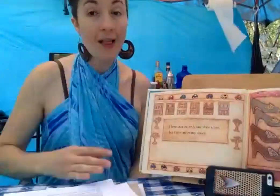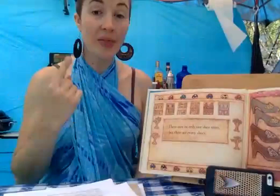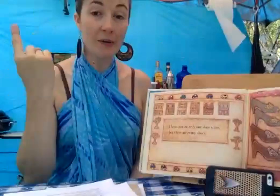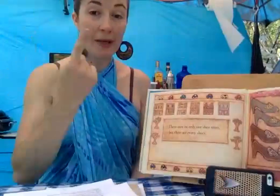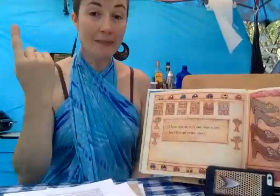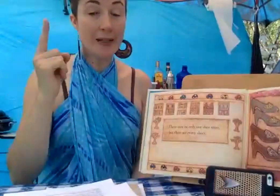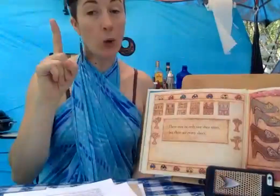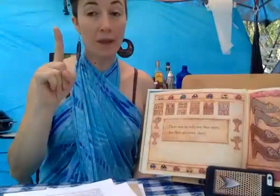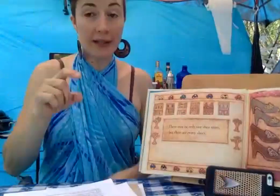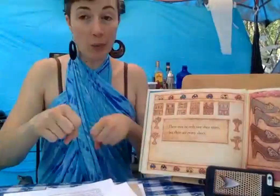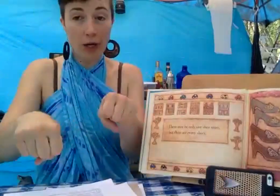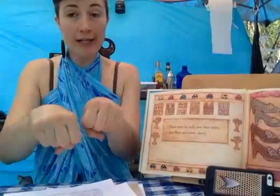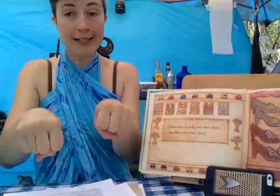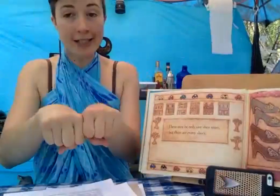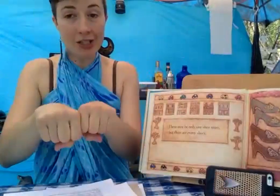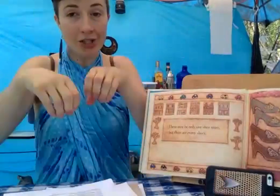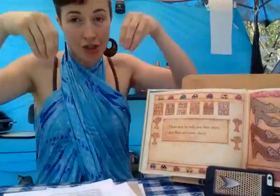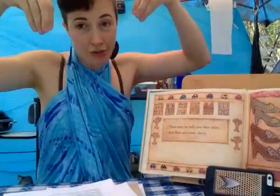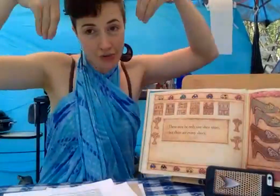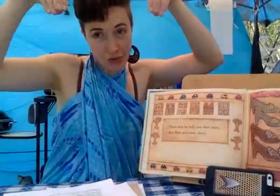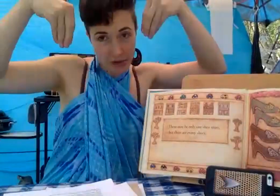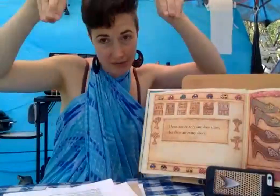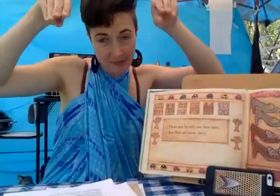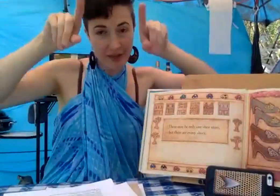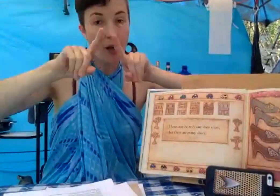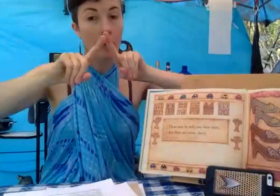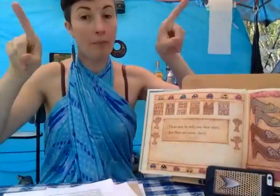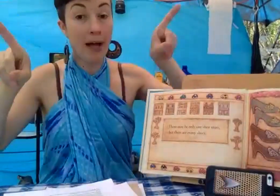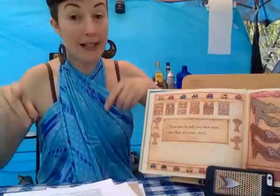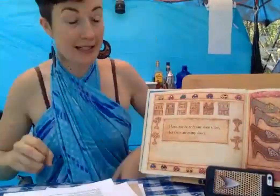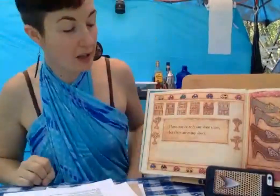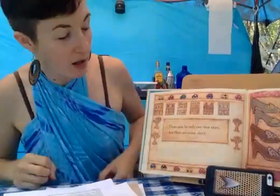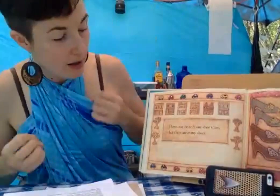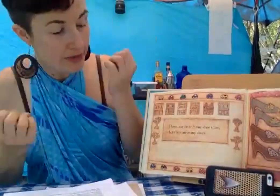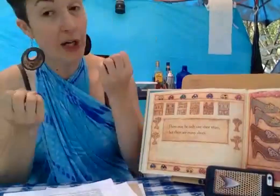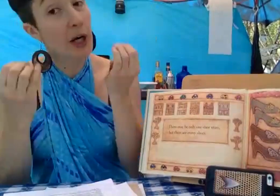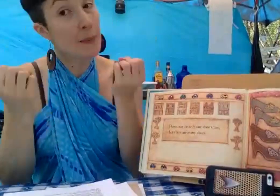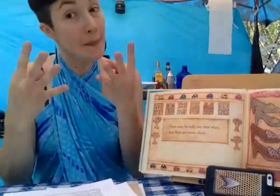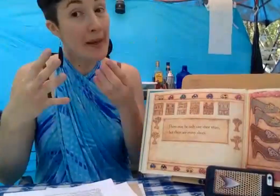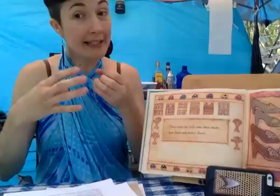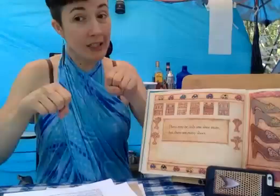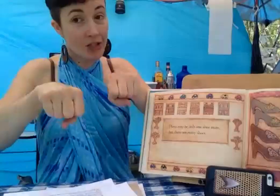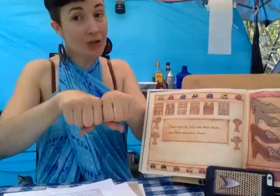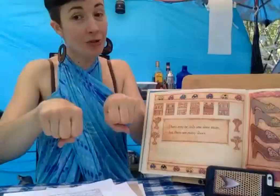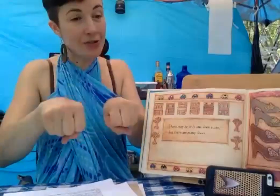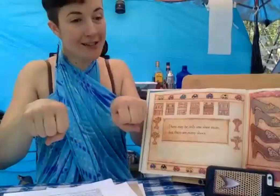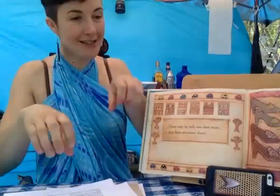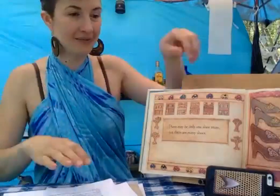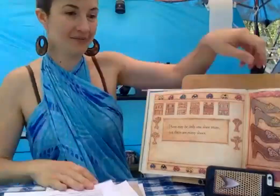There may be only one shoe store, but there are many shoes.